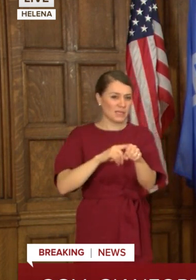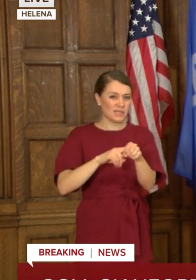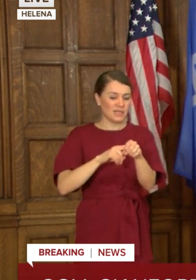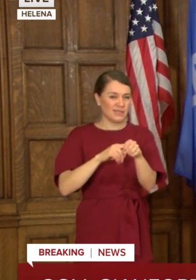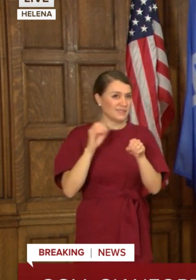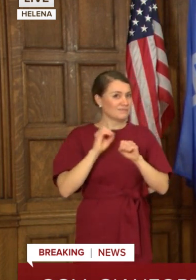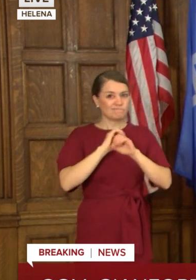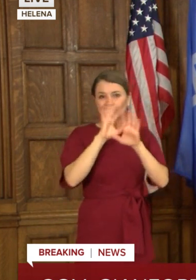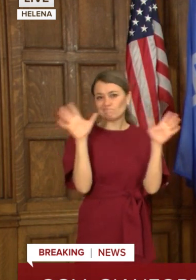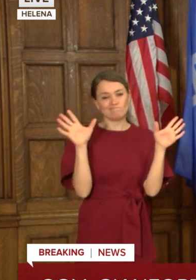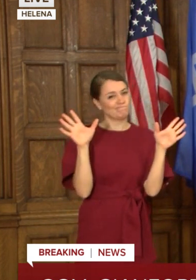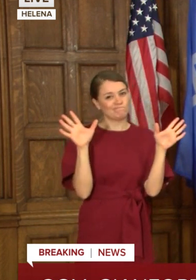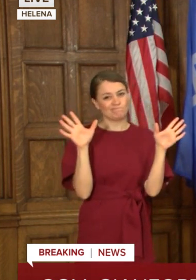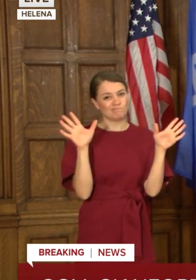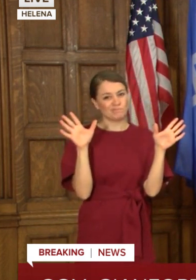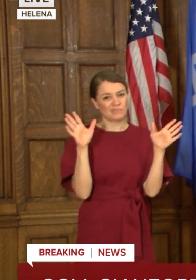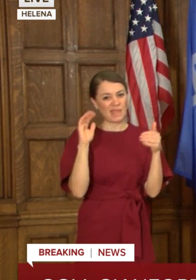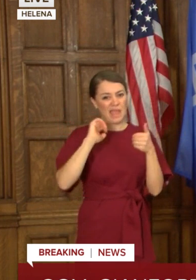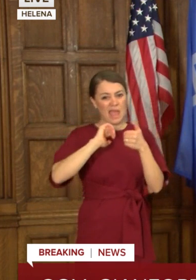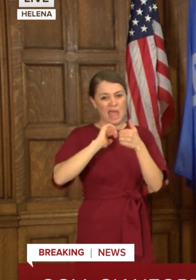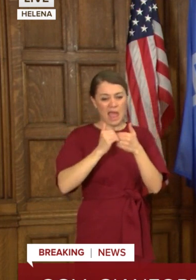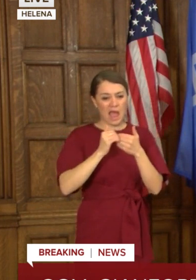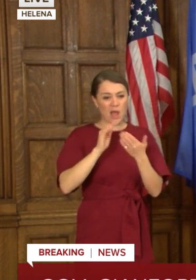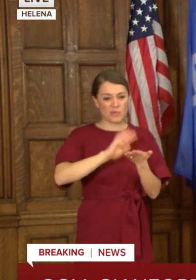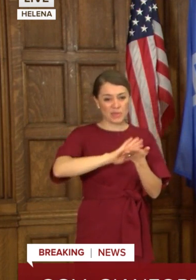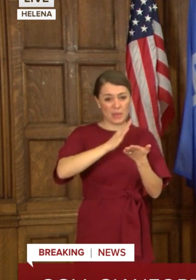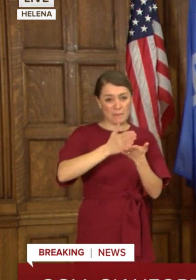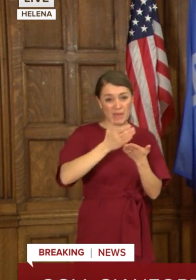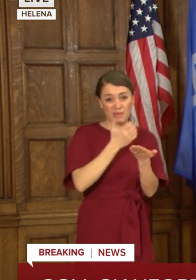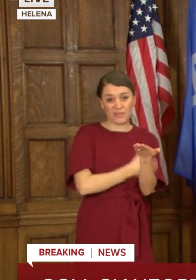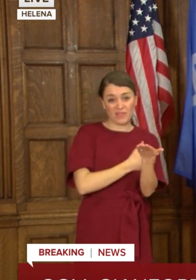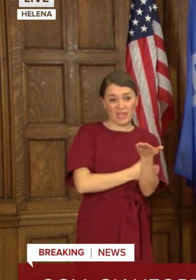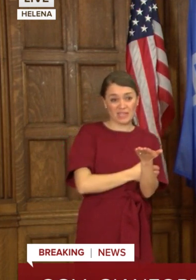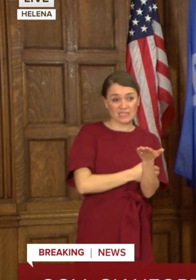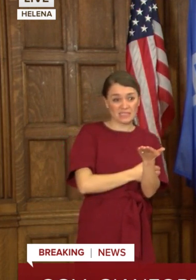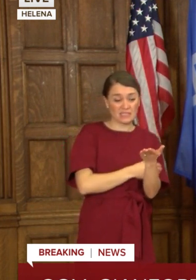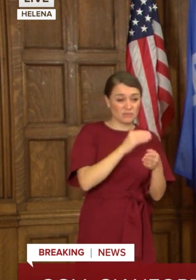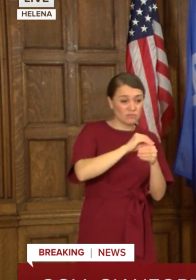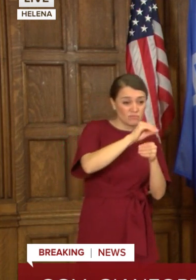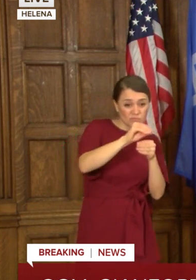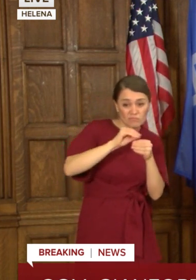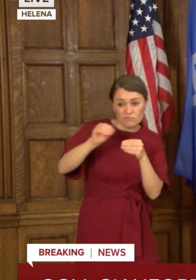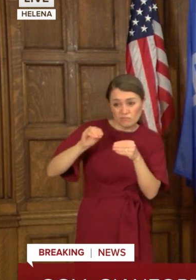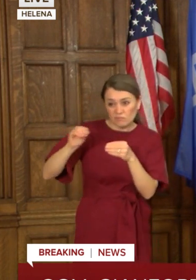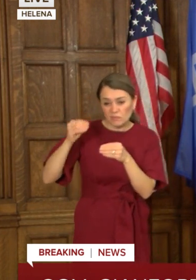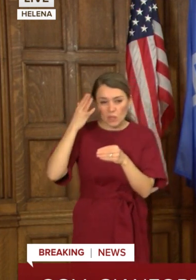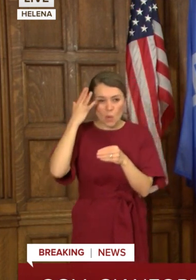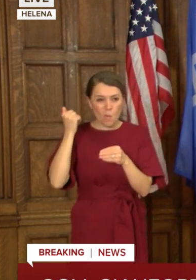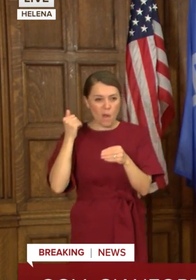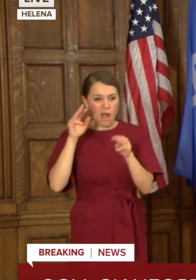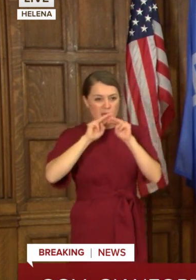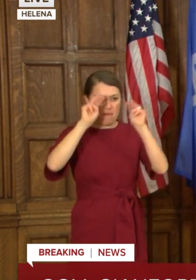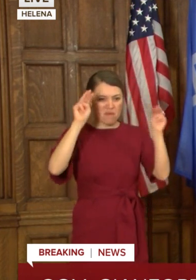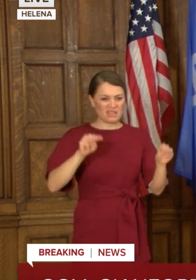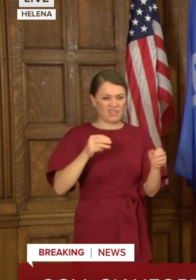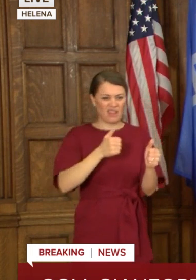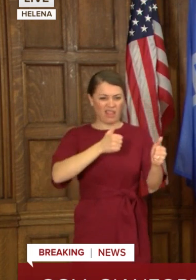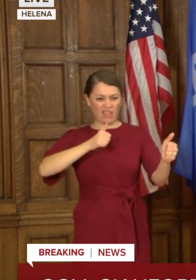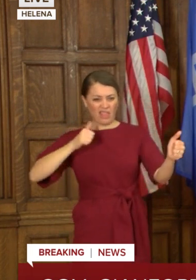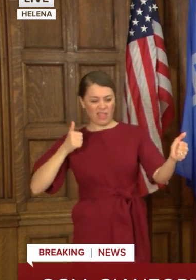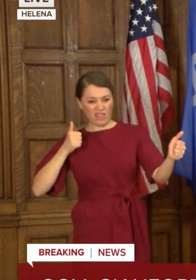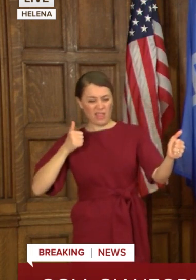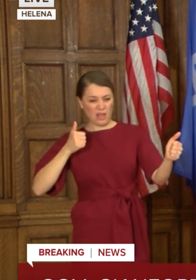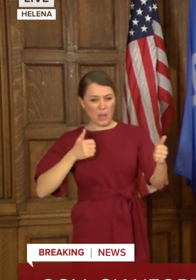clarity on how the allocations are being done or why Montana lags most of the other states in the country on the per